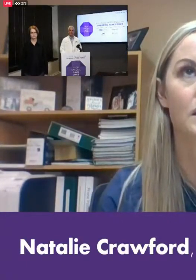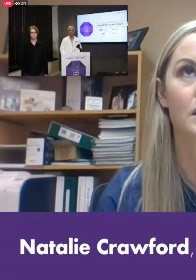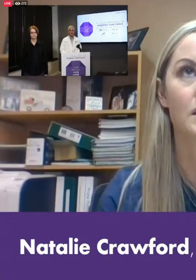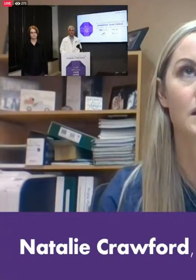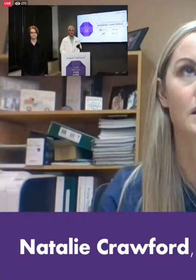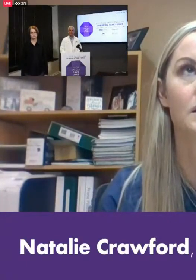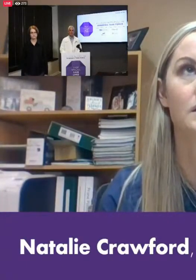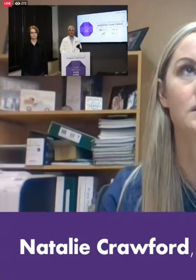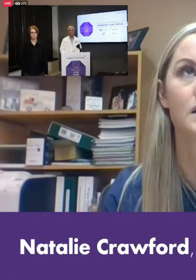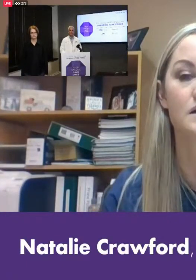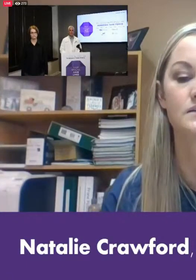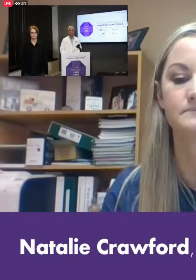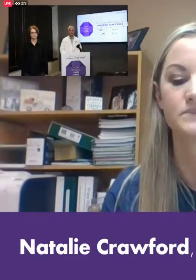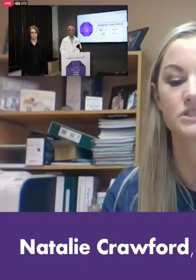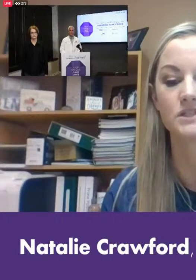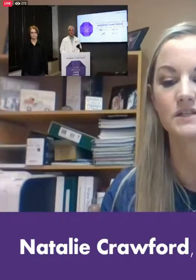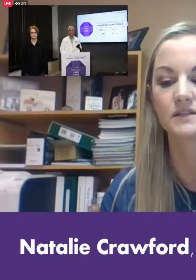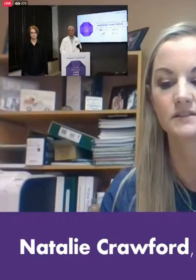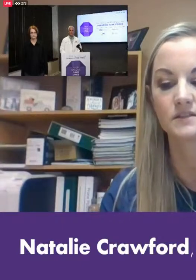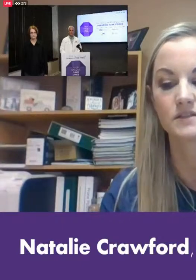patient that